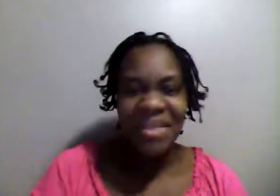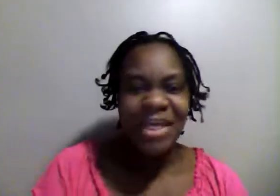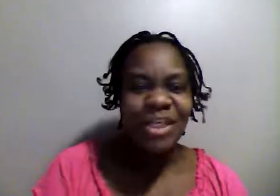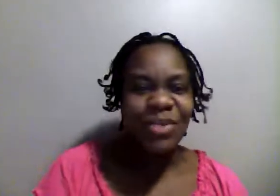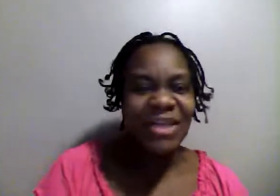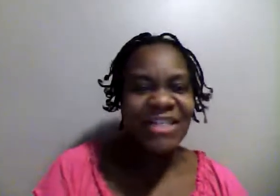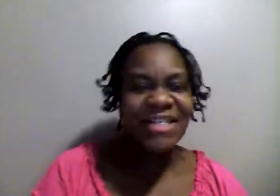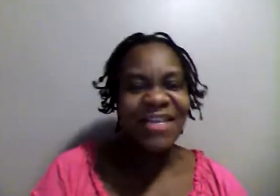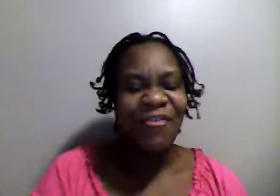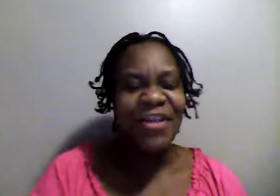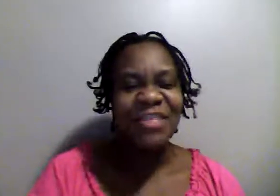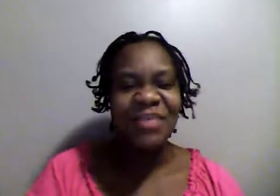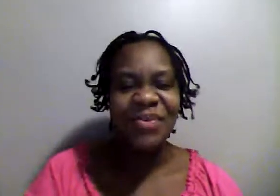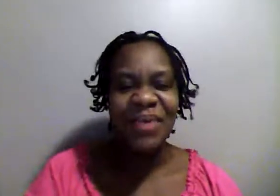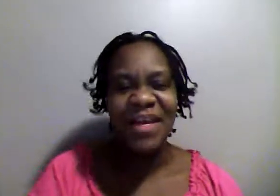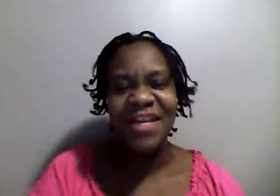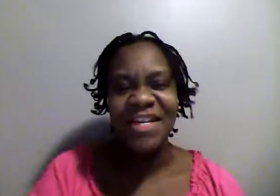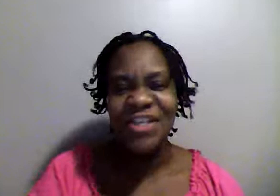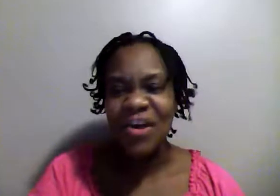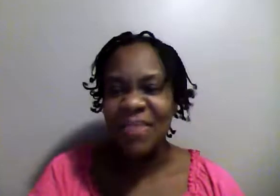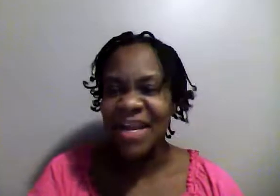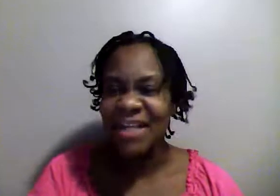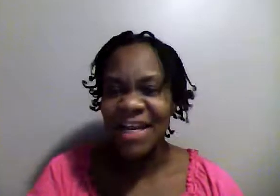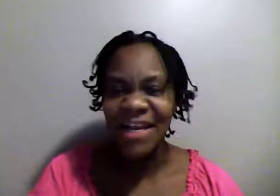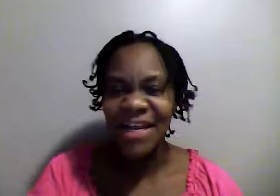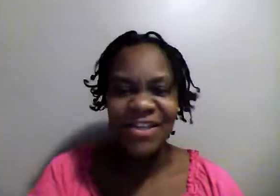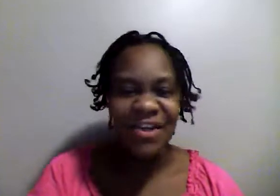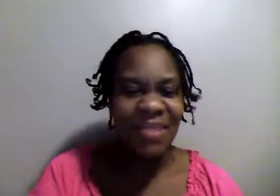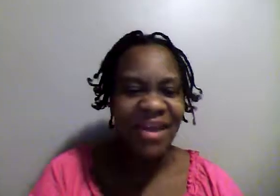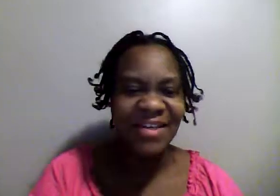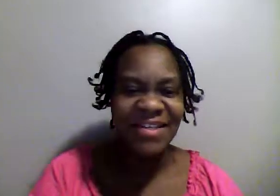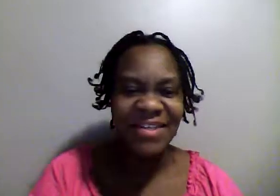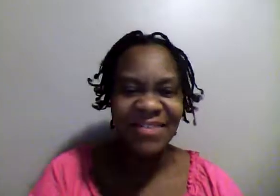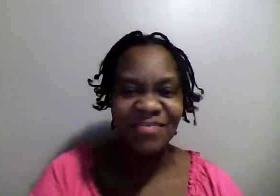So, what is the difference between determinate and indeterminate?